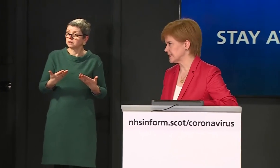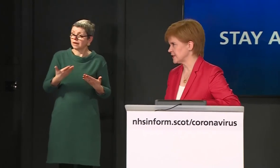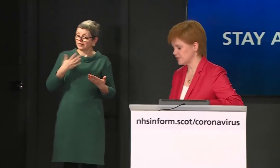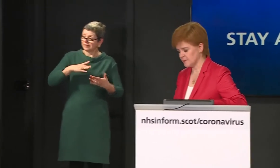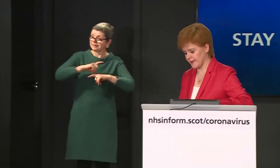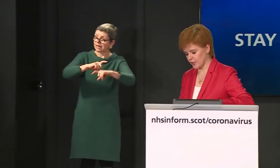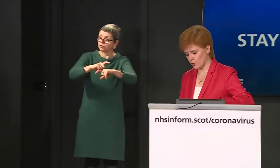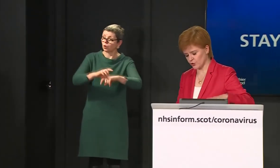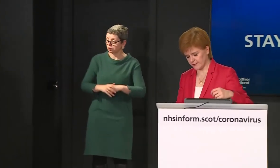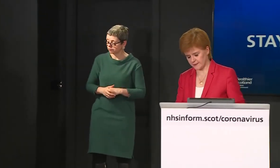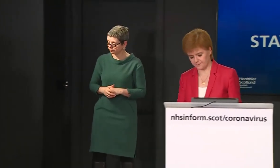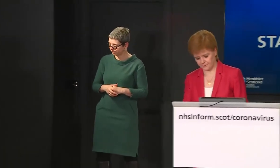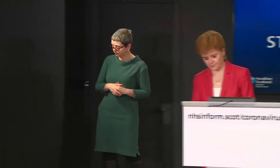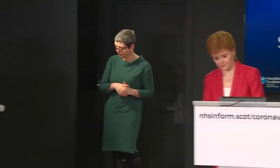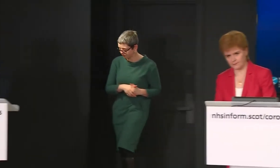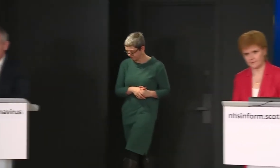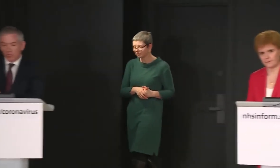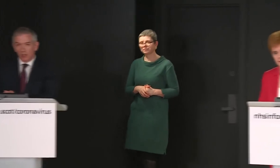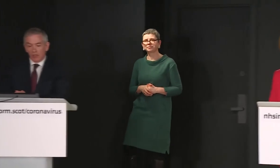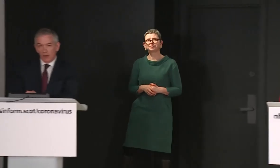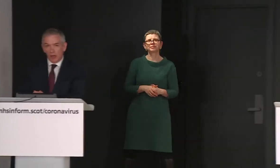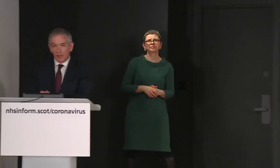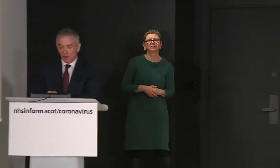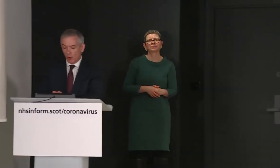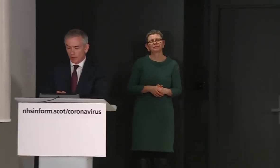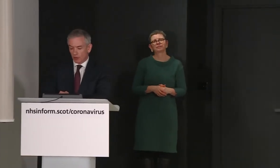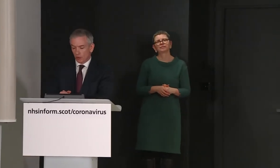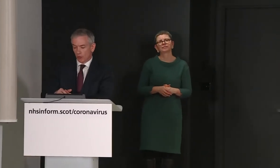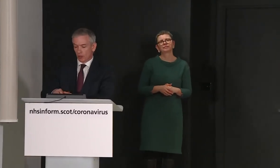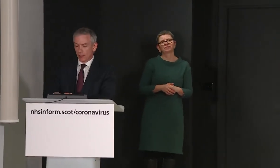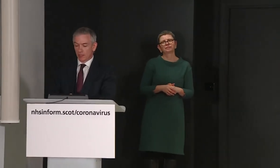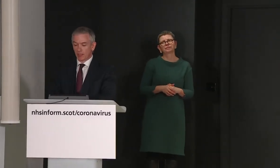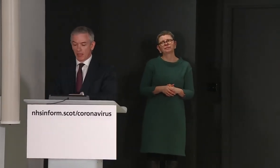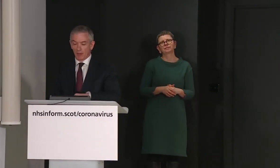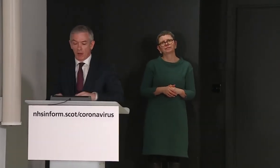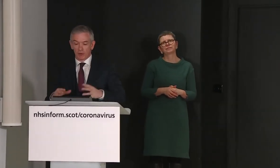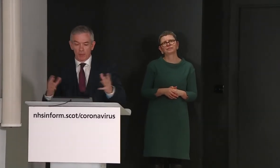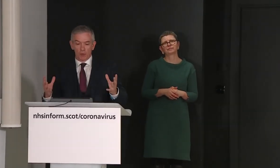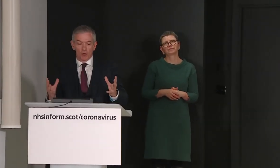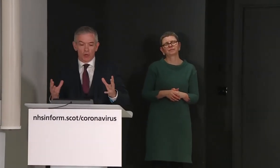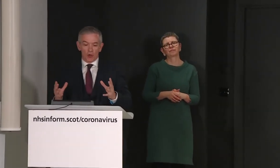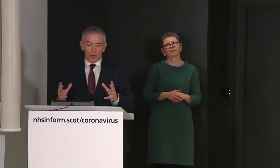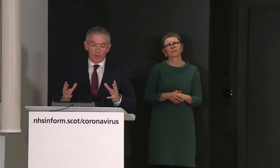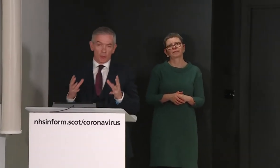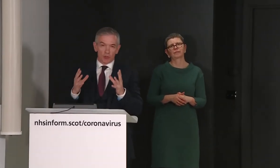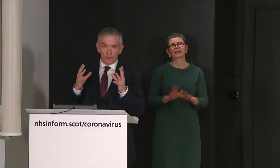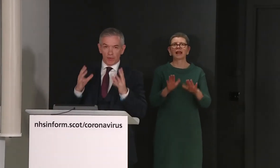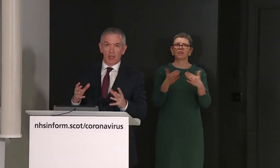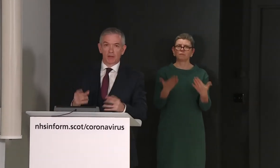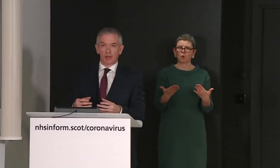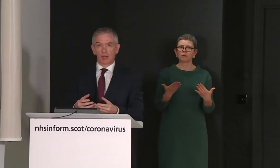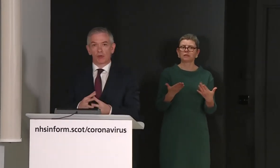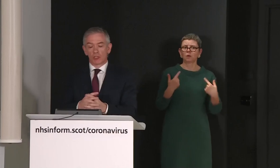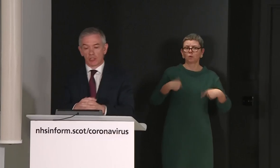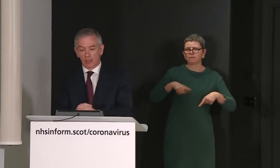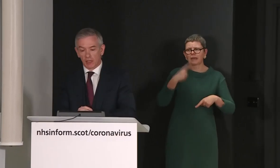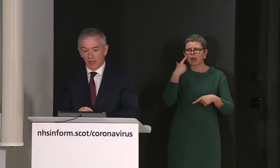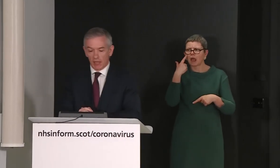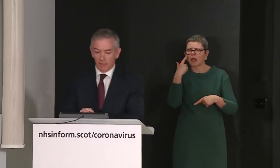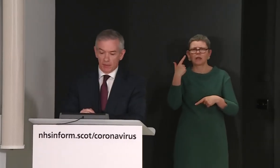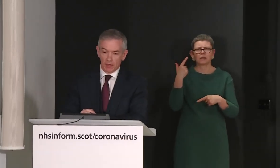us to continue to be very cautious? Yeah, I'd be pleased to. I mean, at the moment, like other people, we've been watching very, very